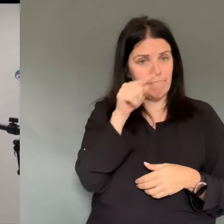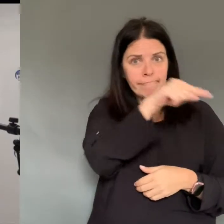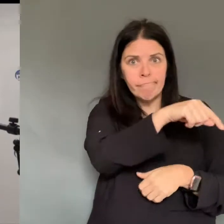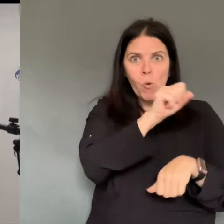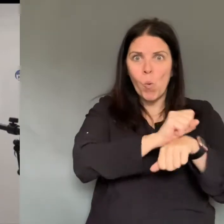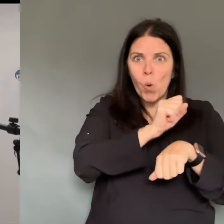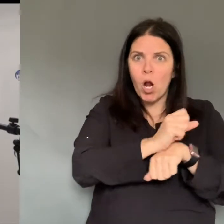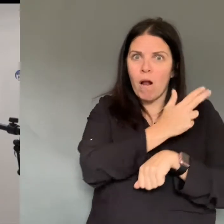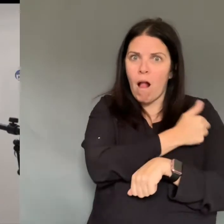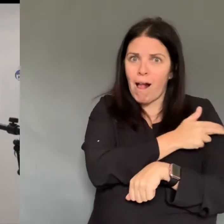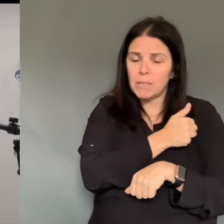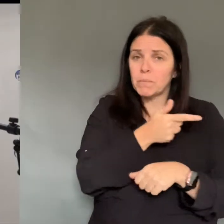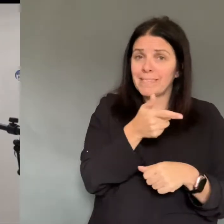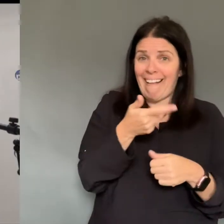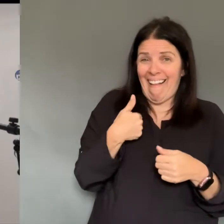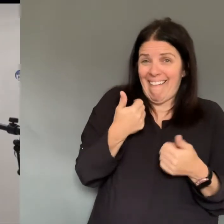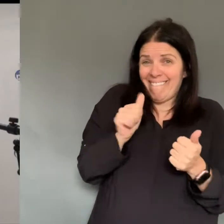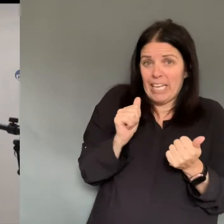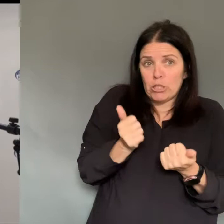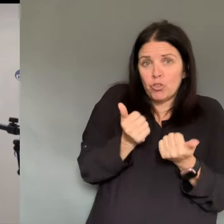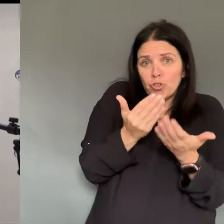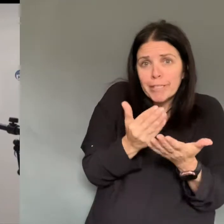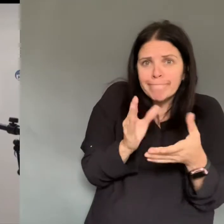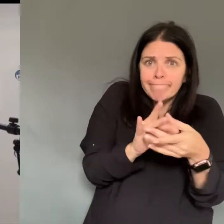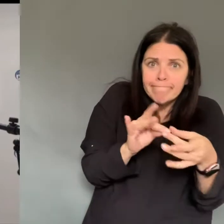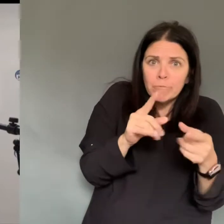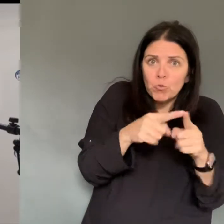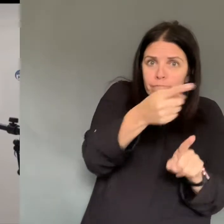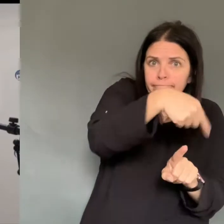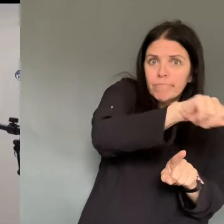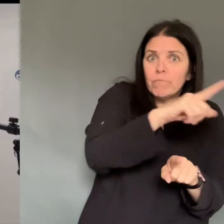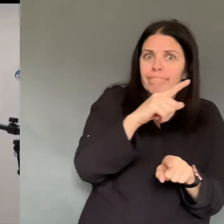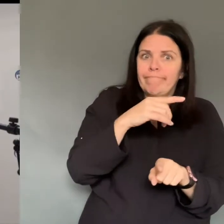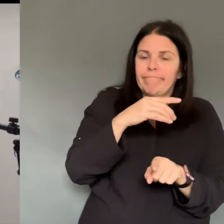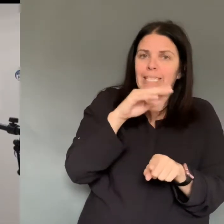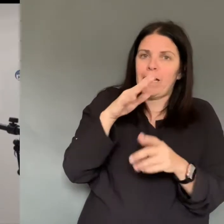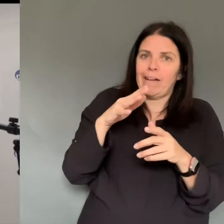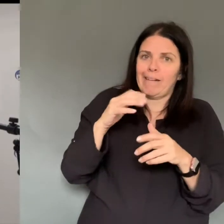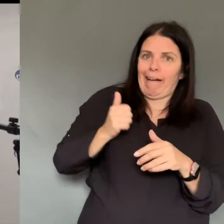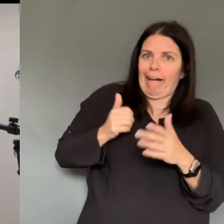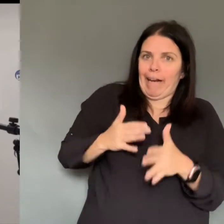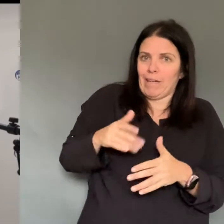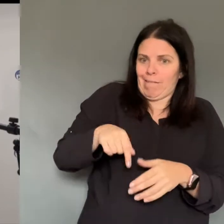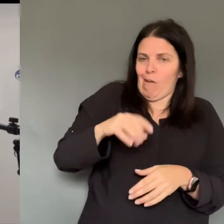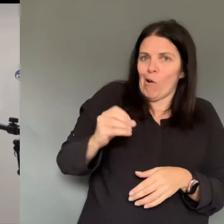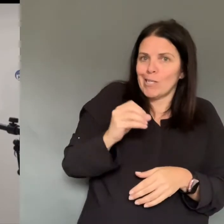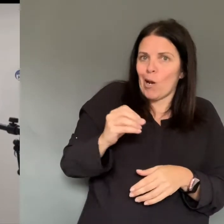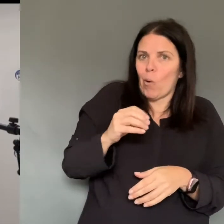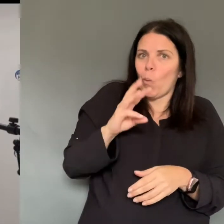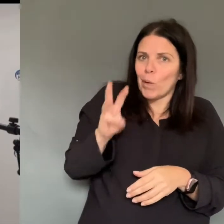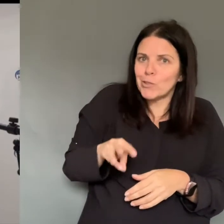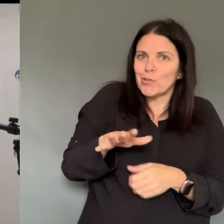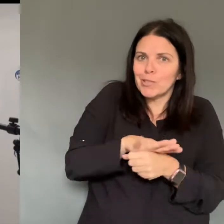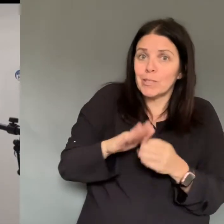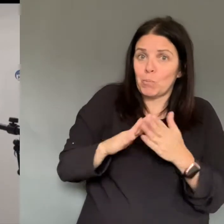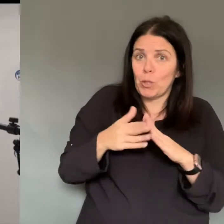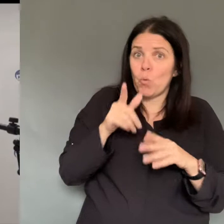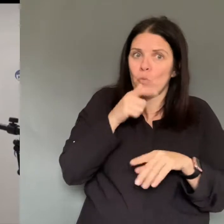and they are at the forefront. They take their job seriously. They want to help people, even people who are traveling every day.